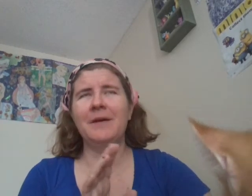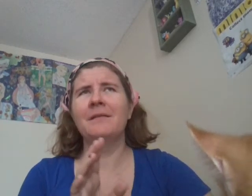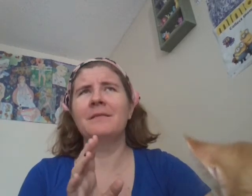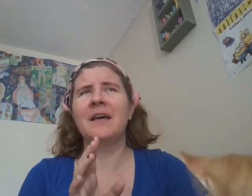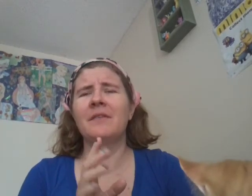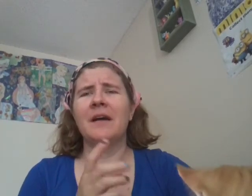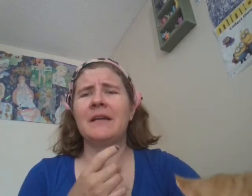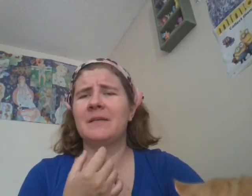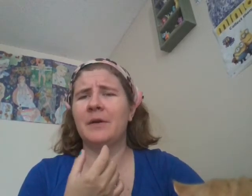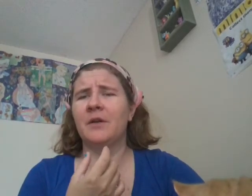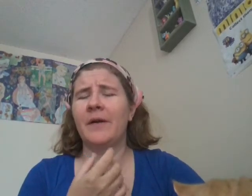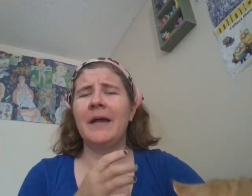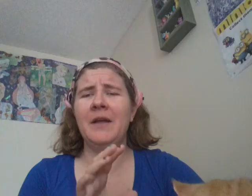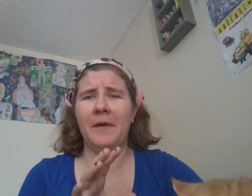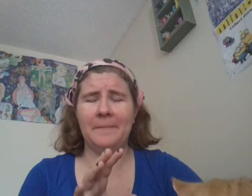Well, Kevin kind of has a beard going. Anyway,